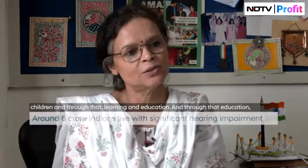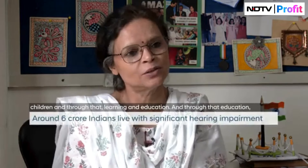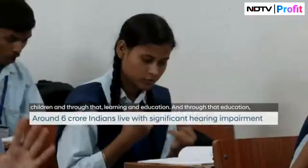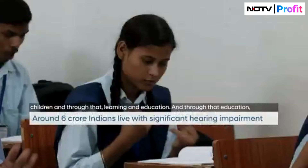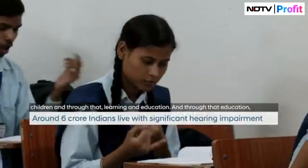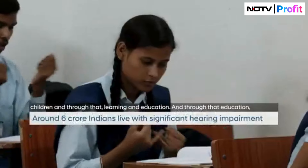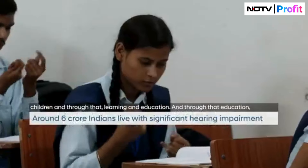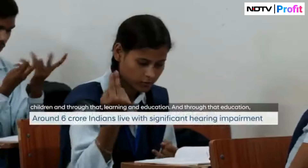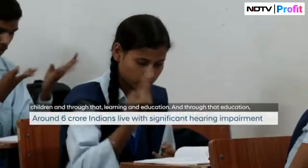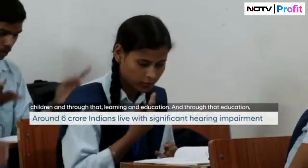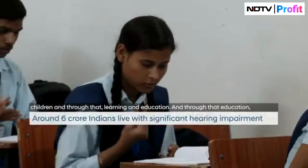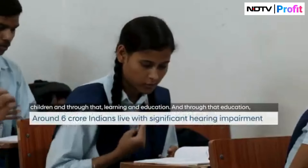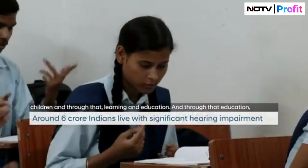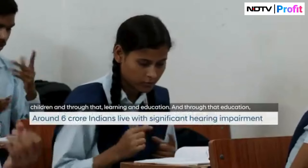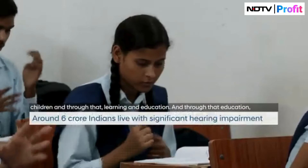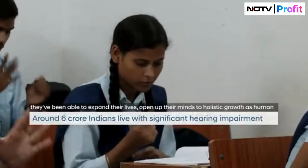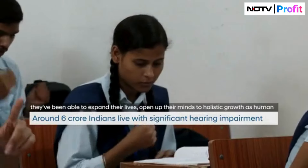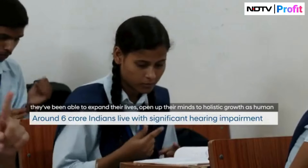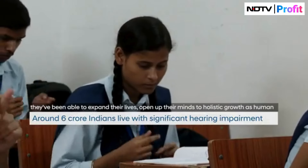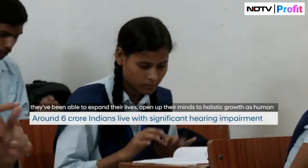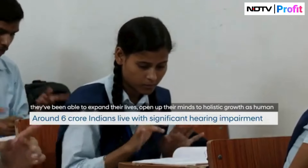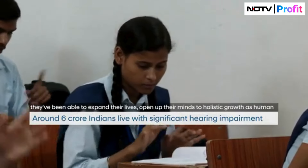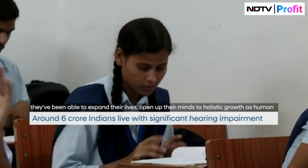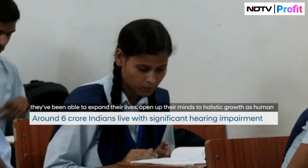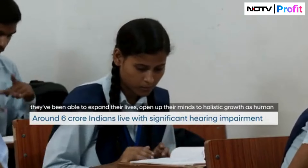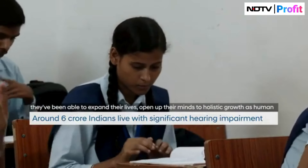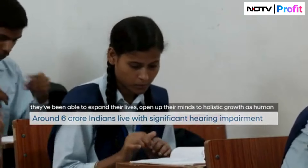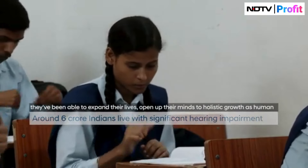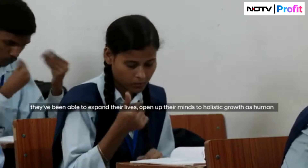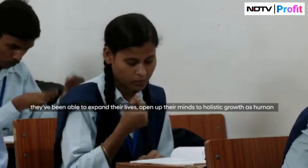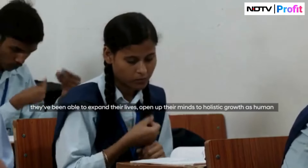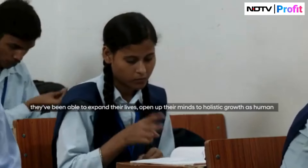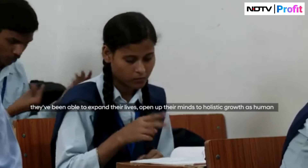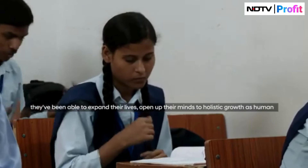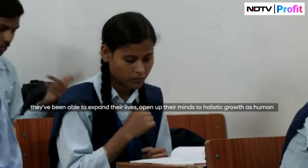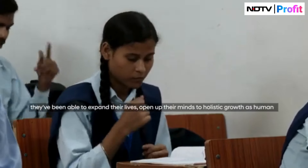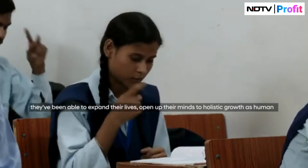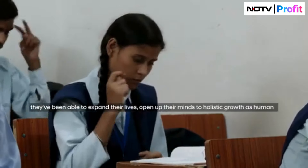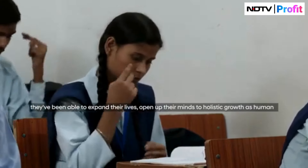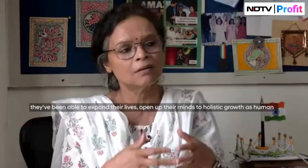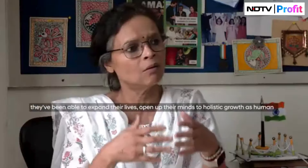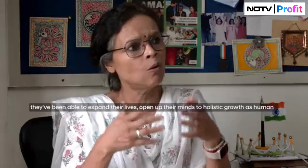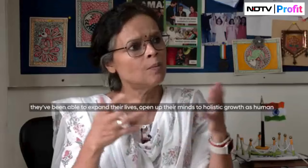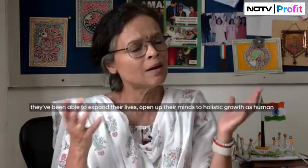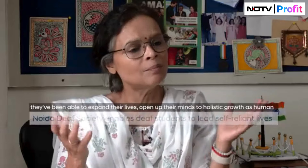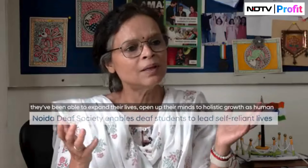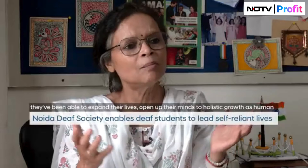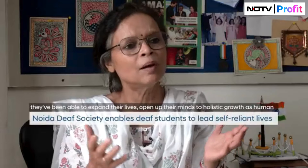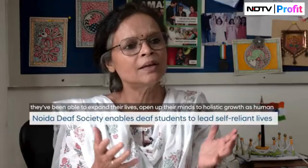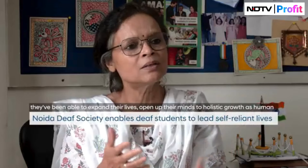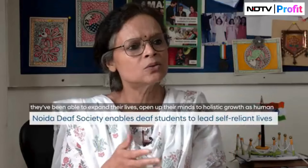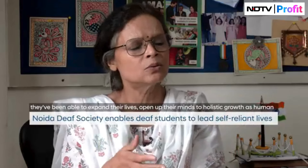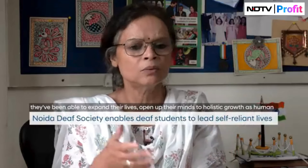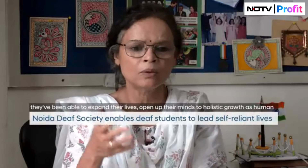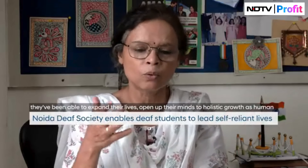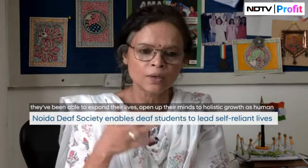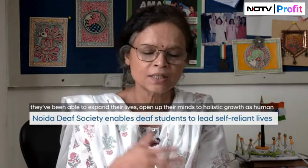education. And through that education, they've been able to expand their lives, open up their minds to